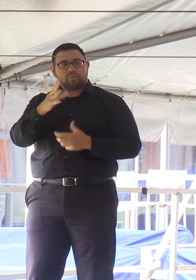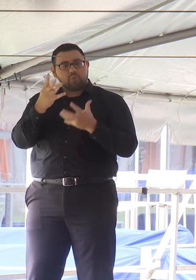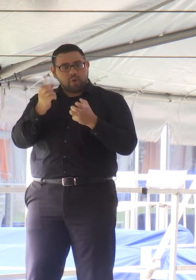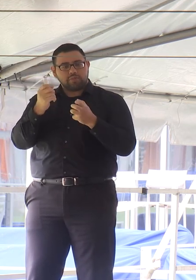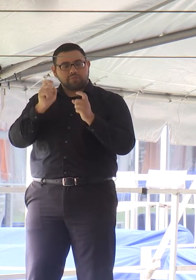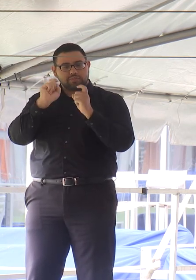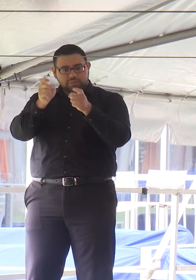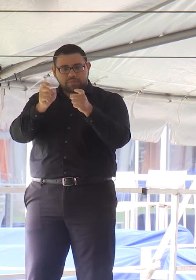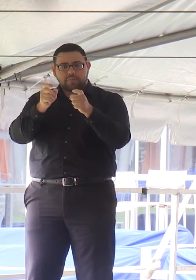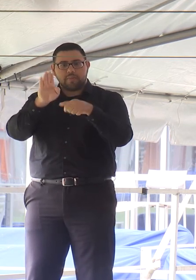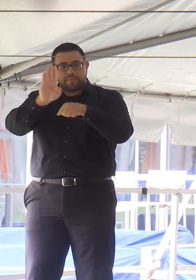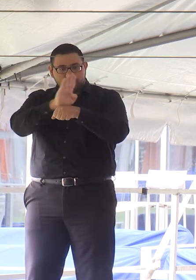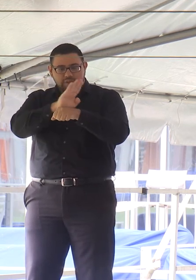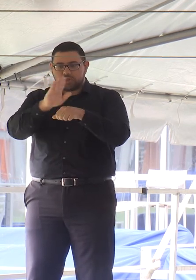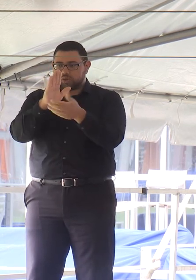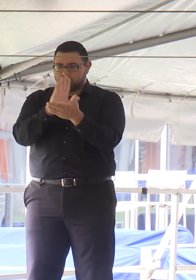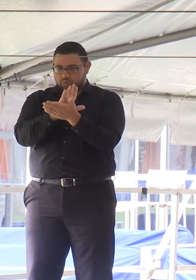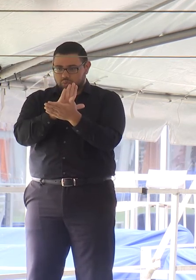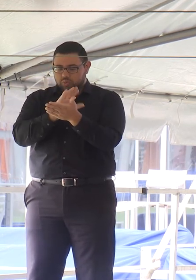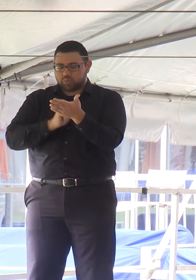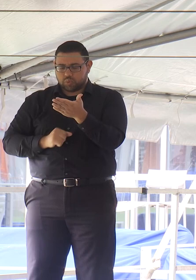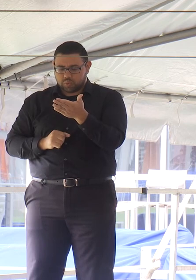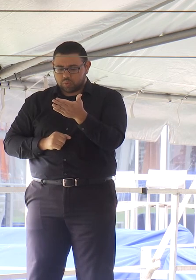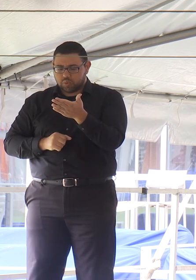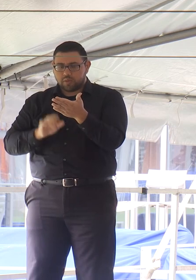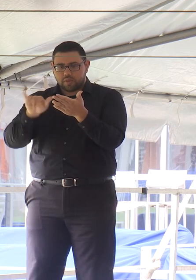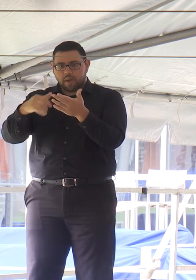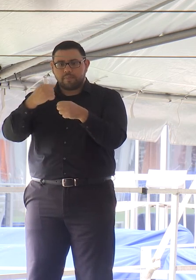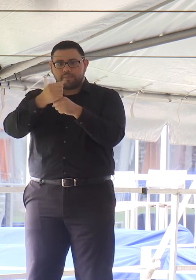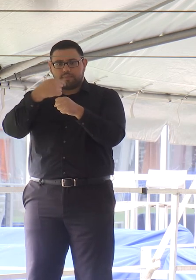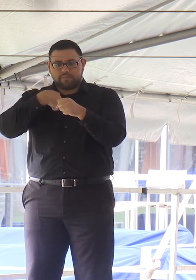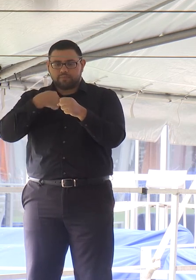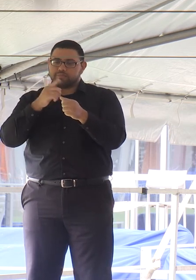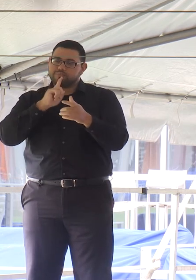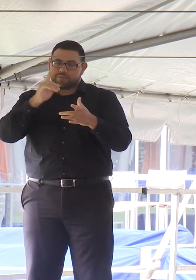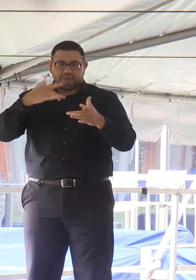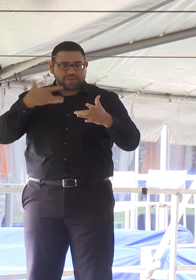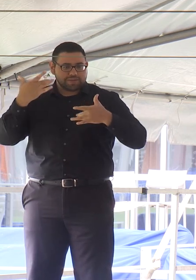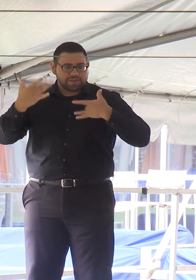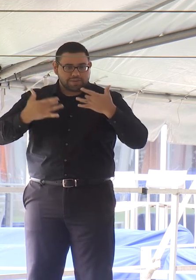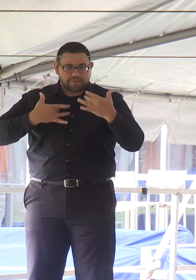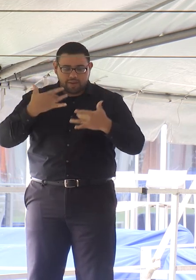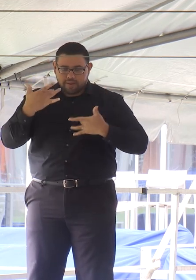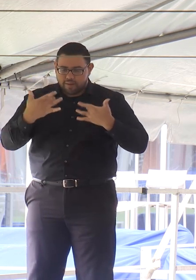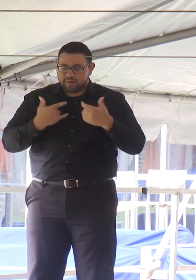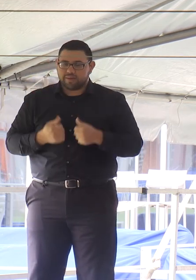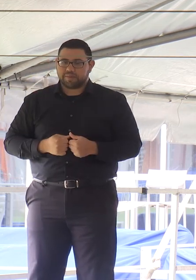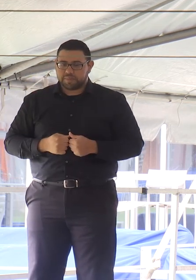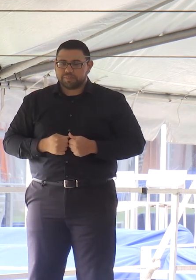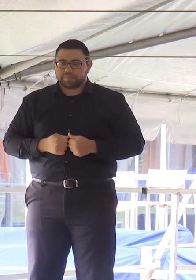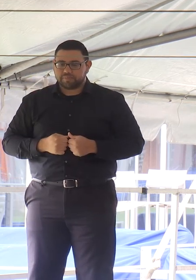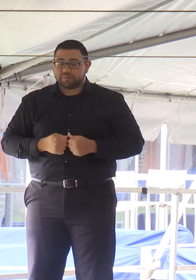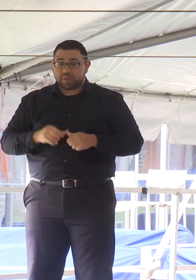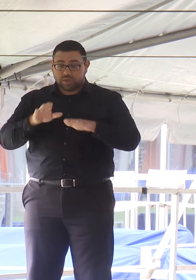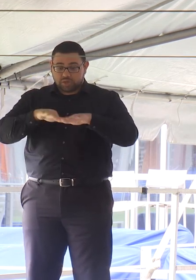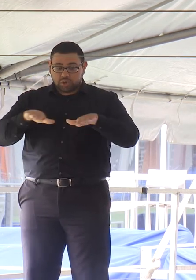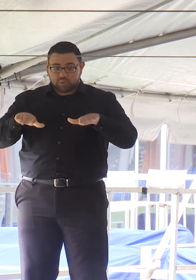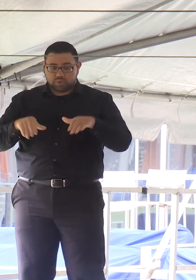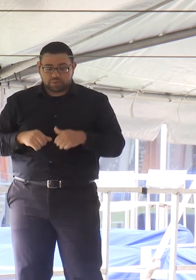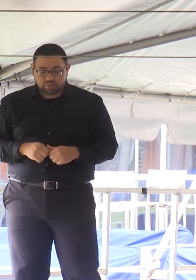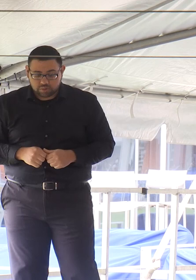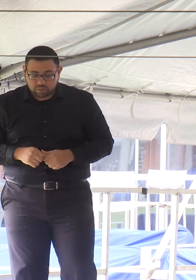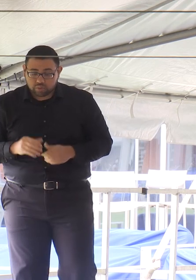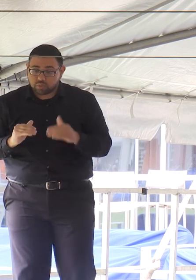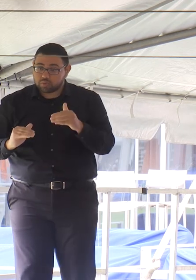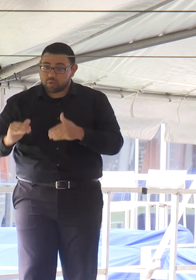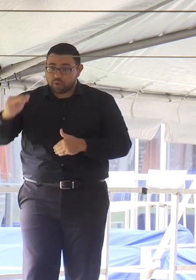to give to the business school. And that made me so excited that the children that growing